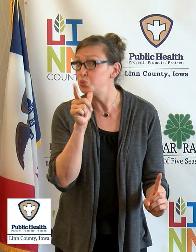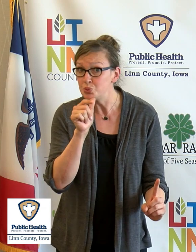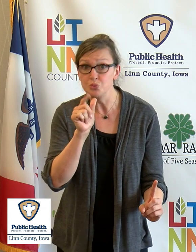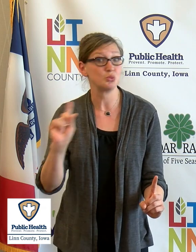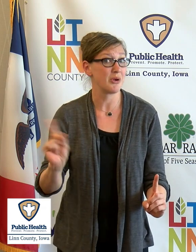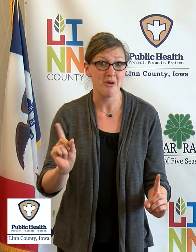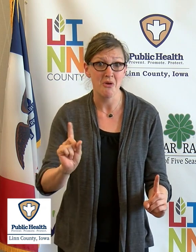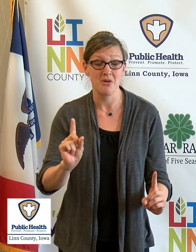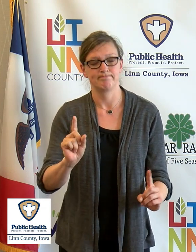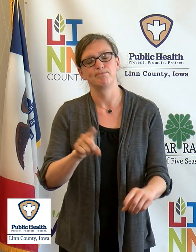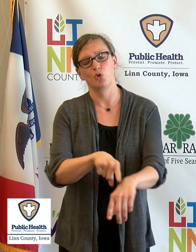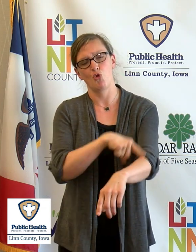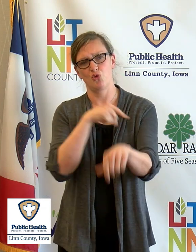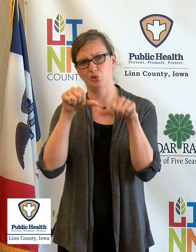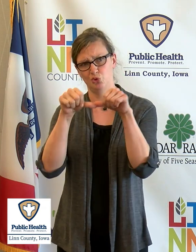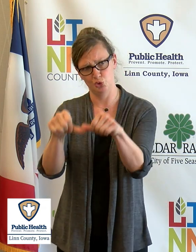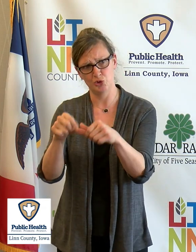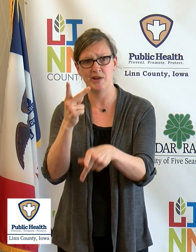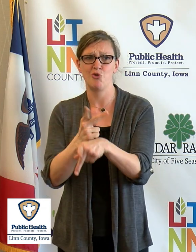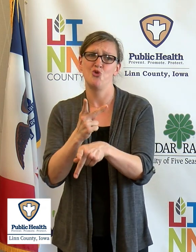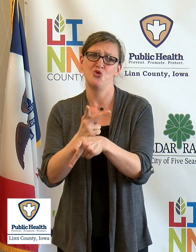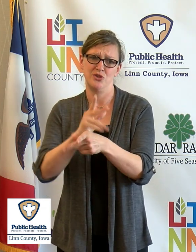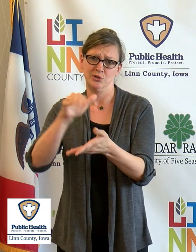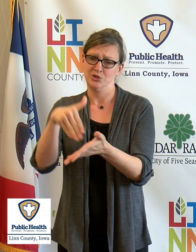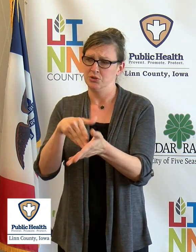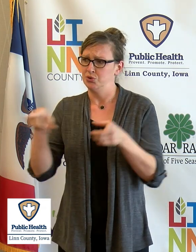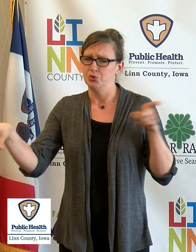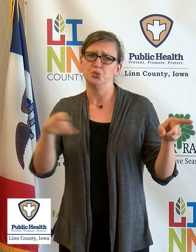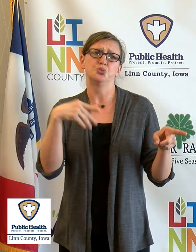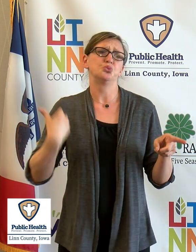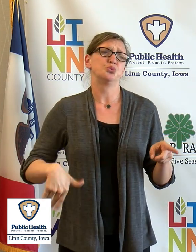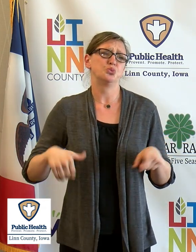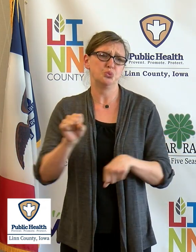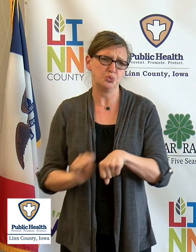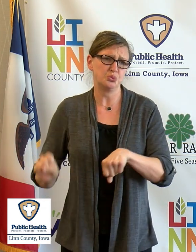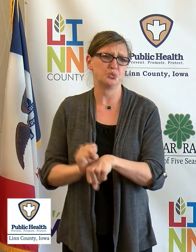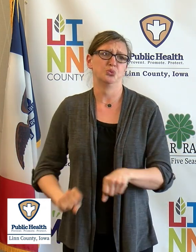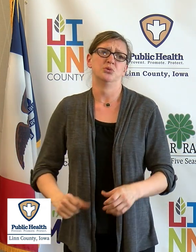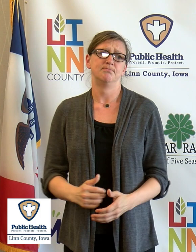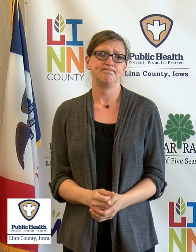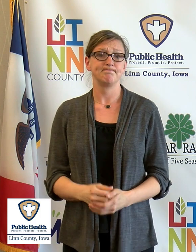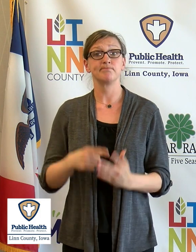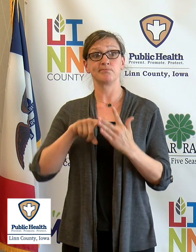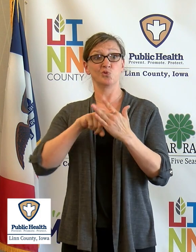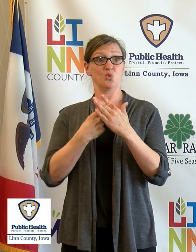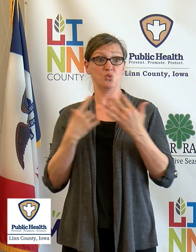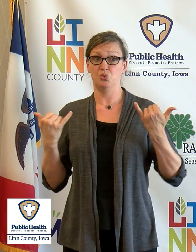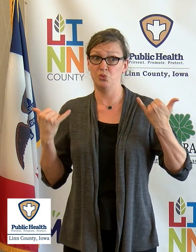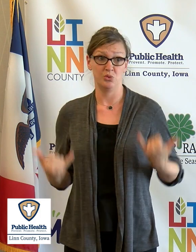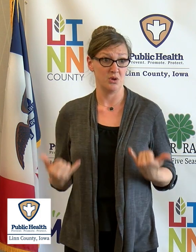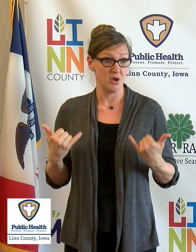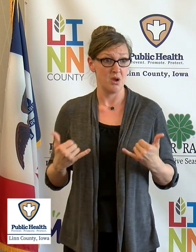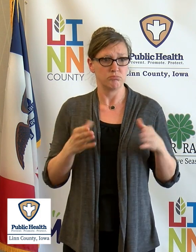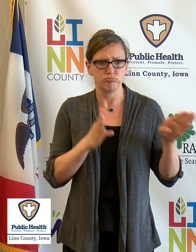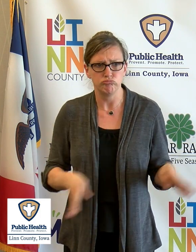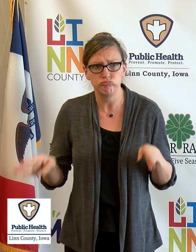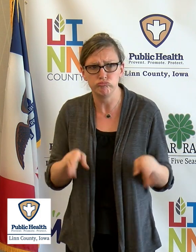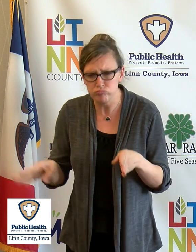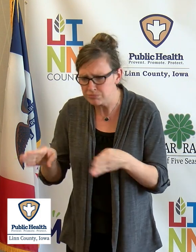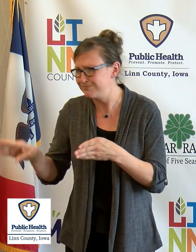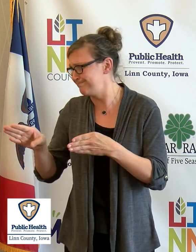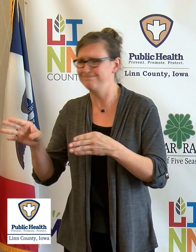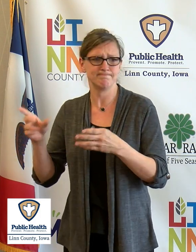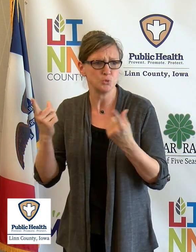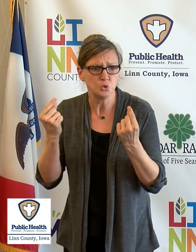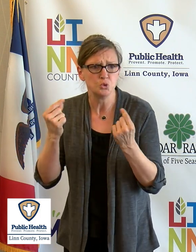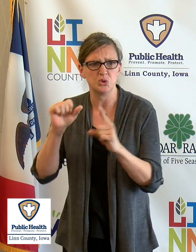From the beginning of this crisis, much of the discussion and planning has been related to surges of cases and workload in hospitals.